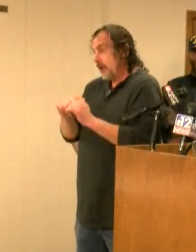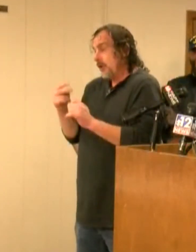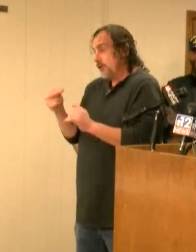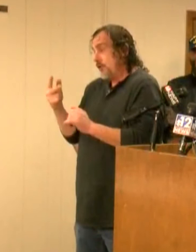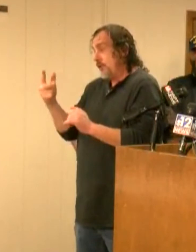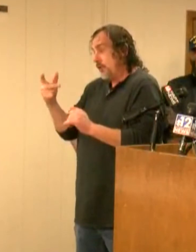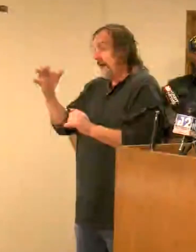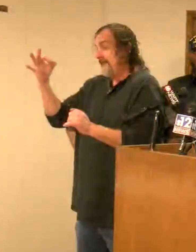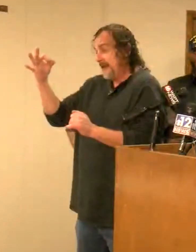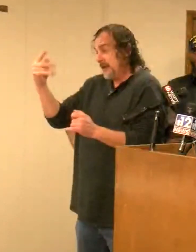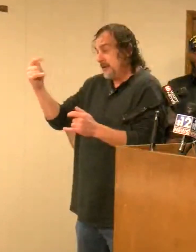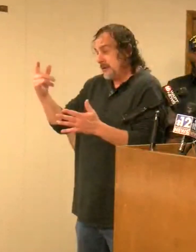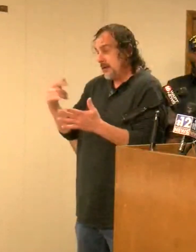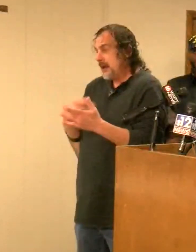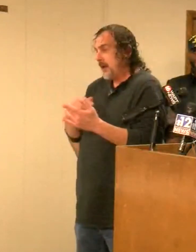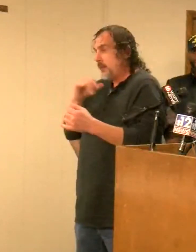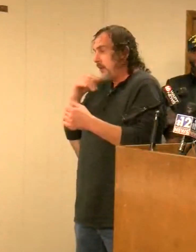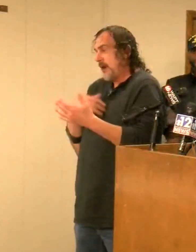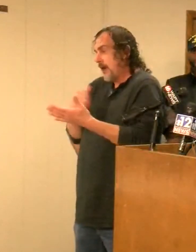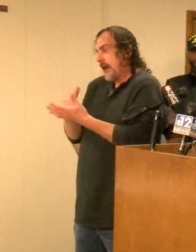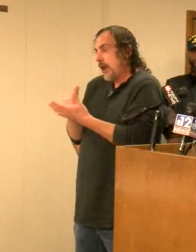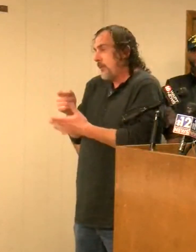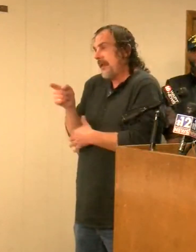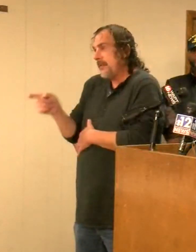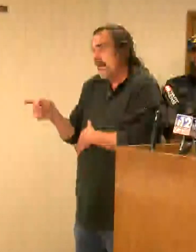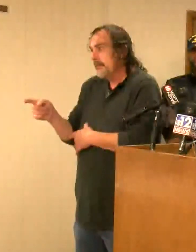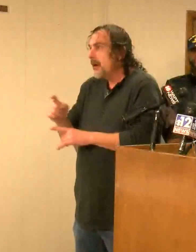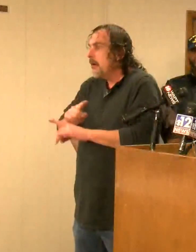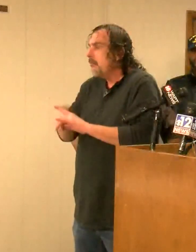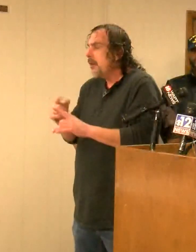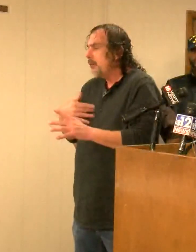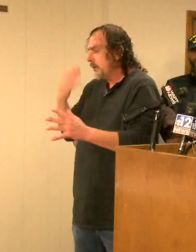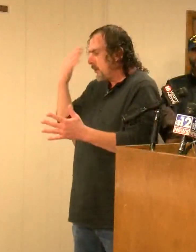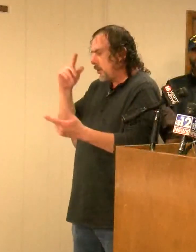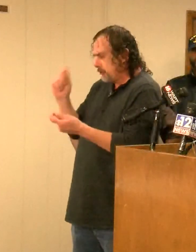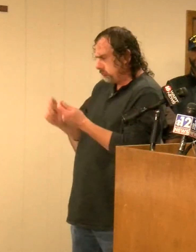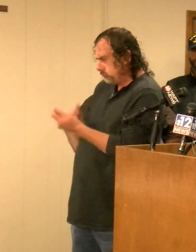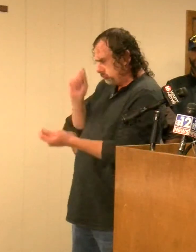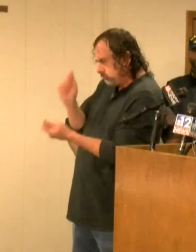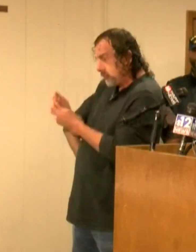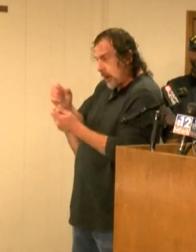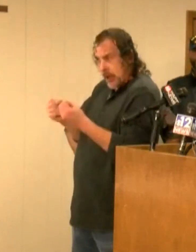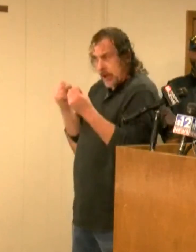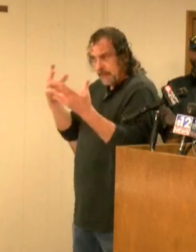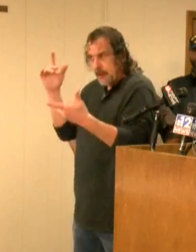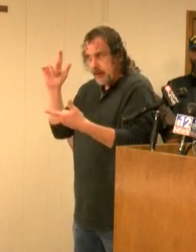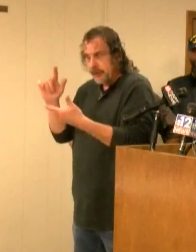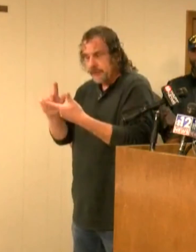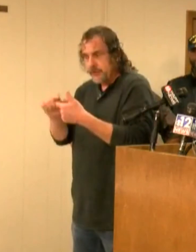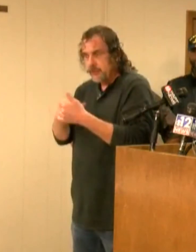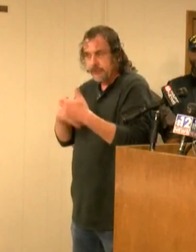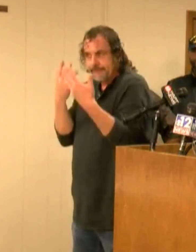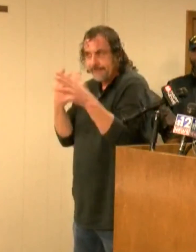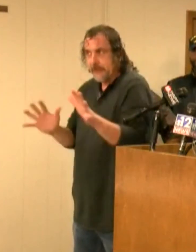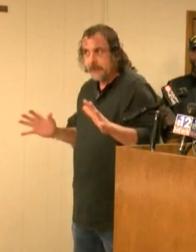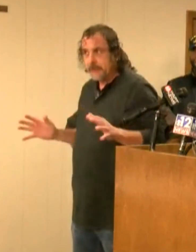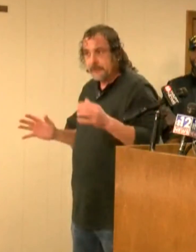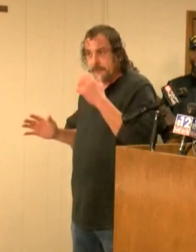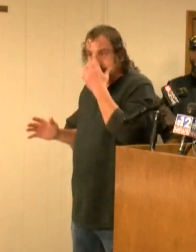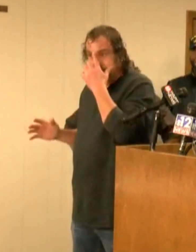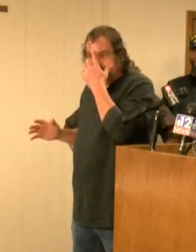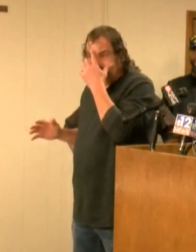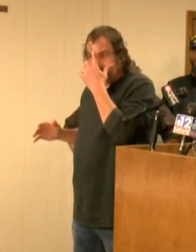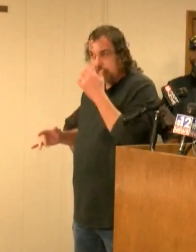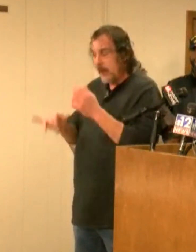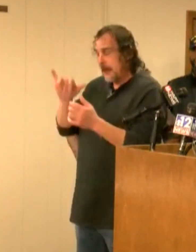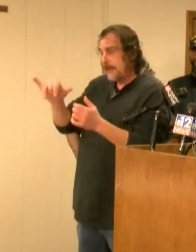to 4 foot of water, it's not going to do much for them. But we won't have a number on that until we get through with the event. That specific